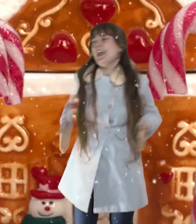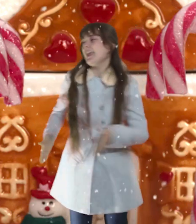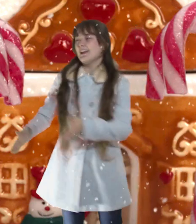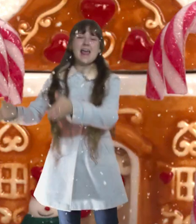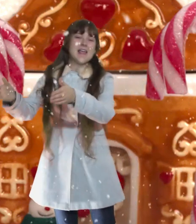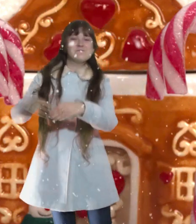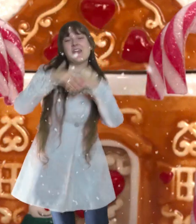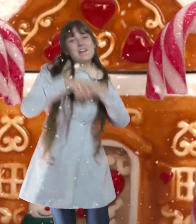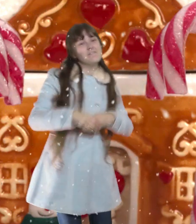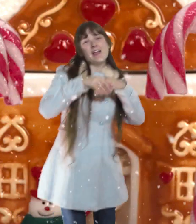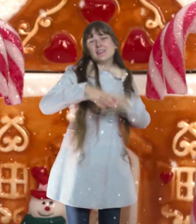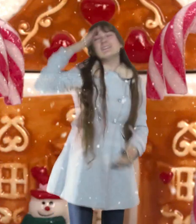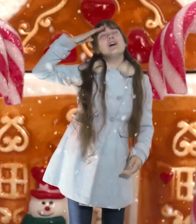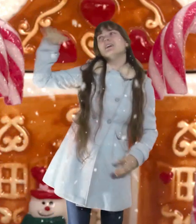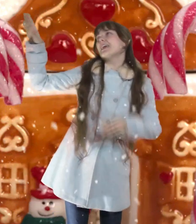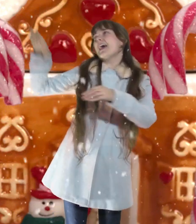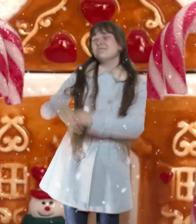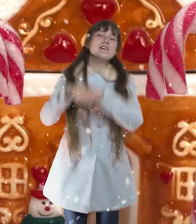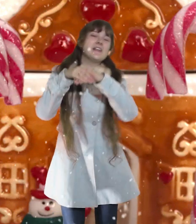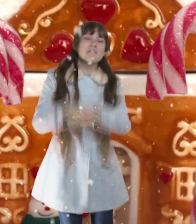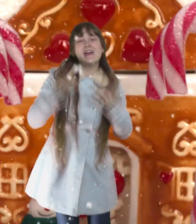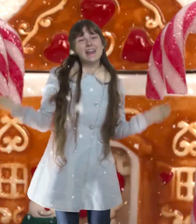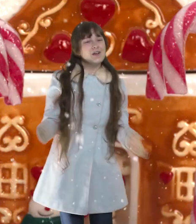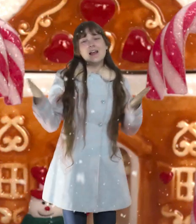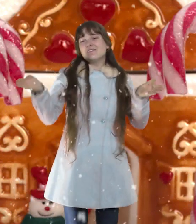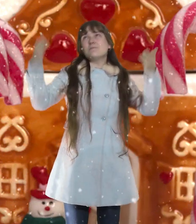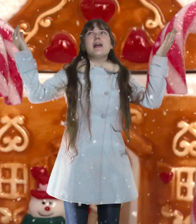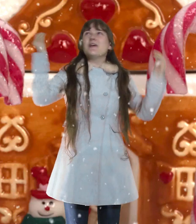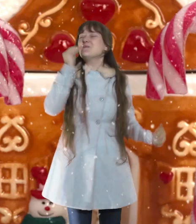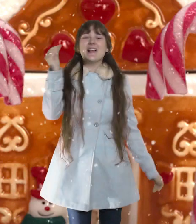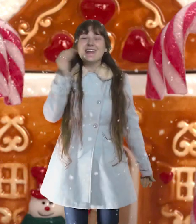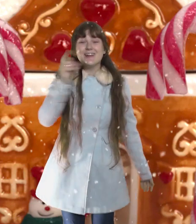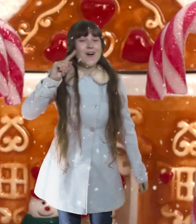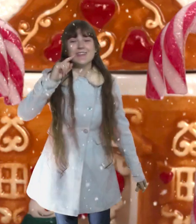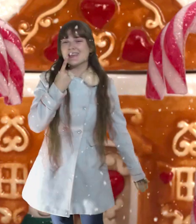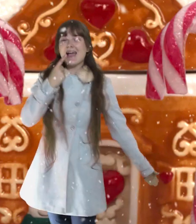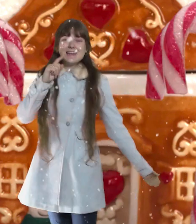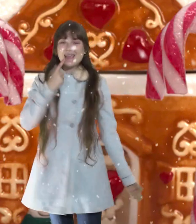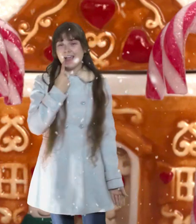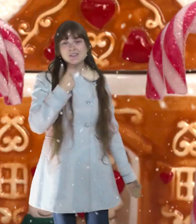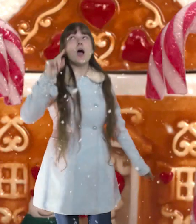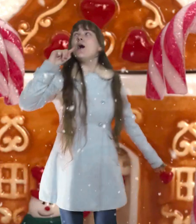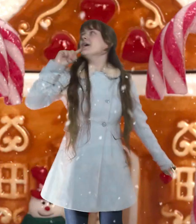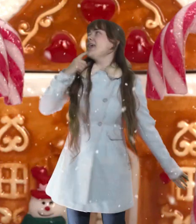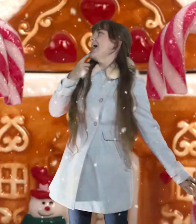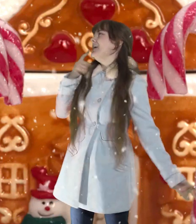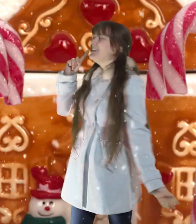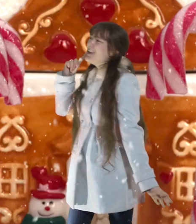Cane Lane, bring a friend a sunny day. Bring a friend who loves to play. We'll eat all the candy canes. Oh, Candy